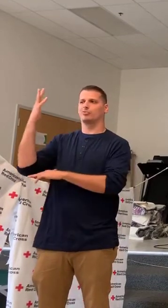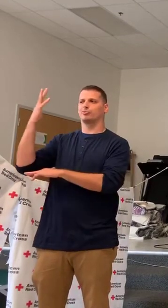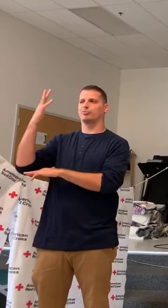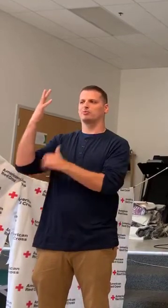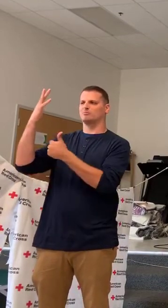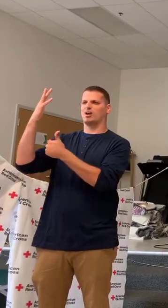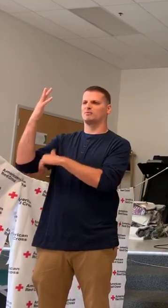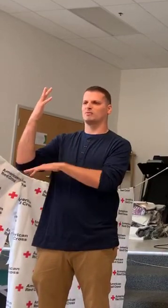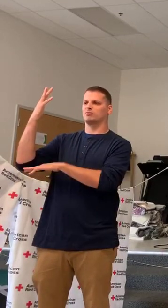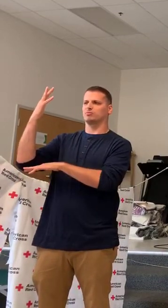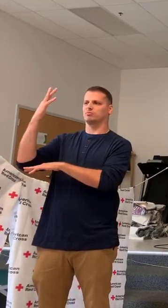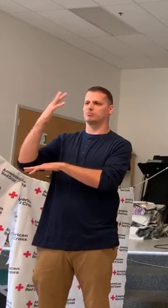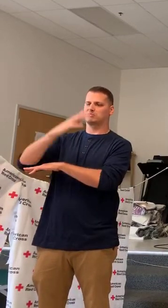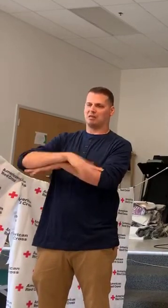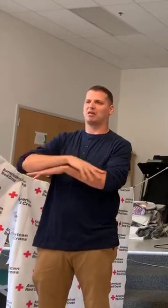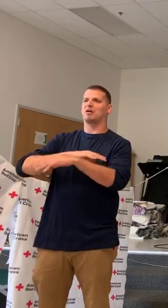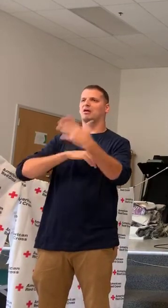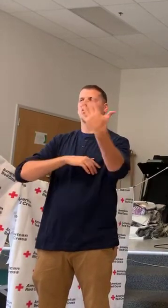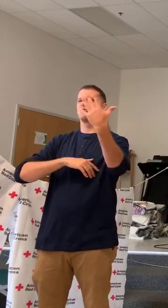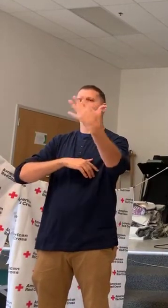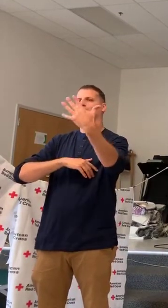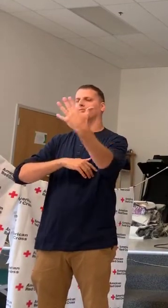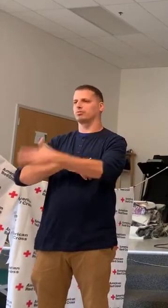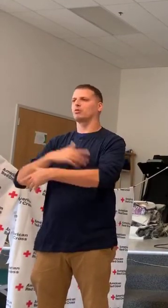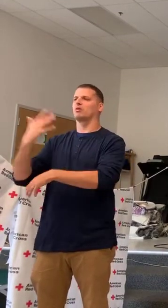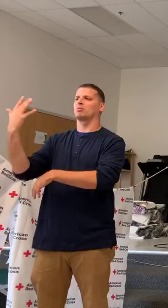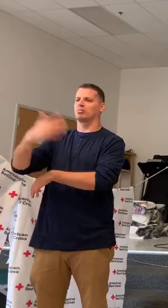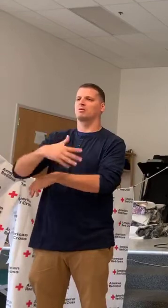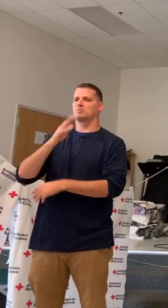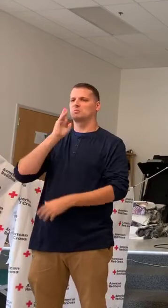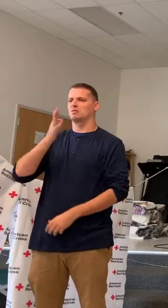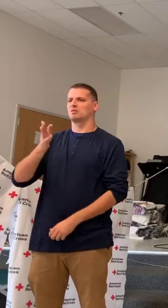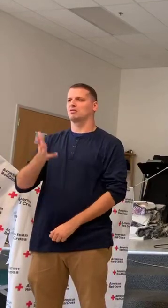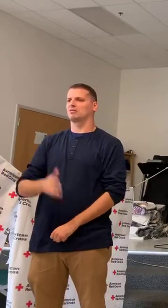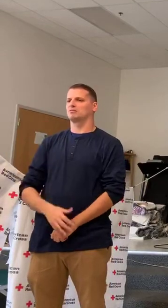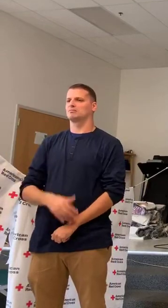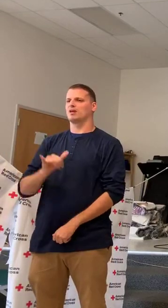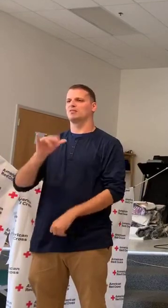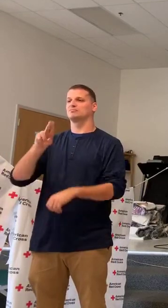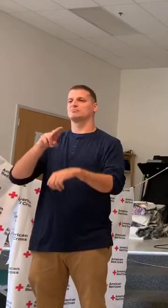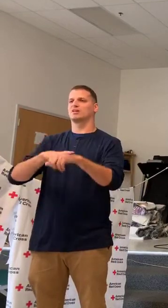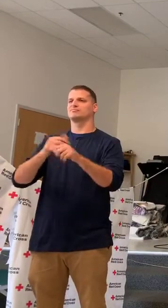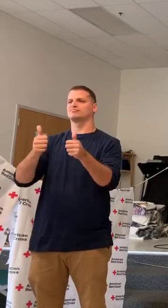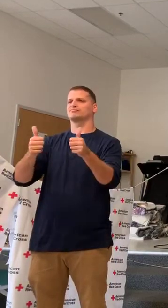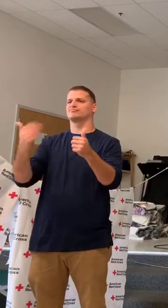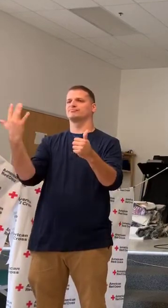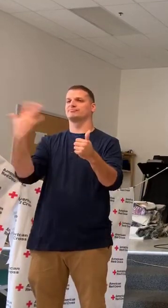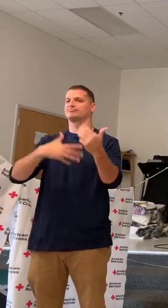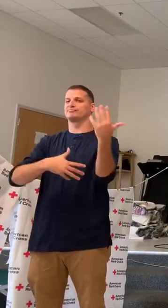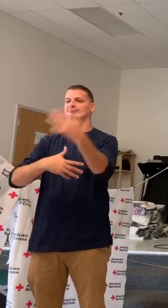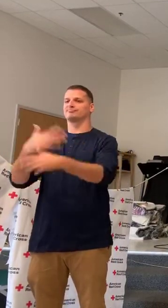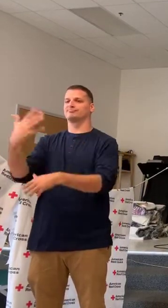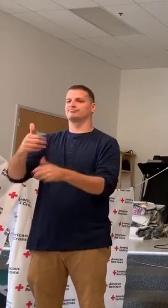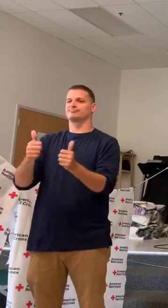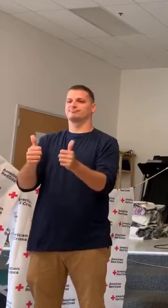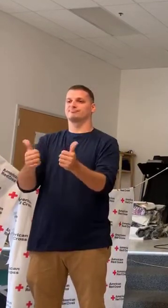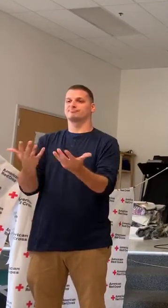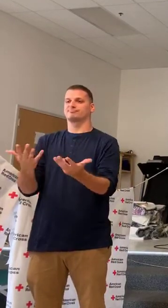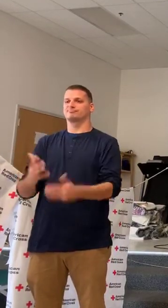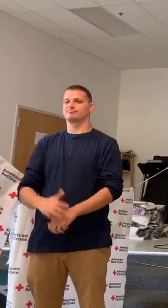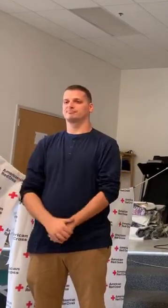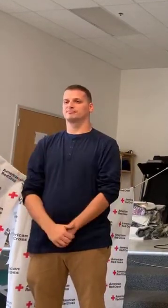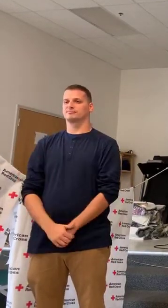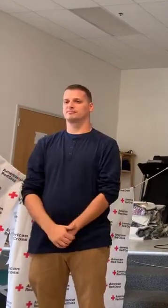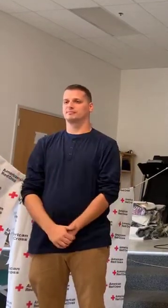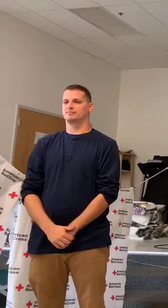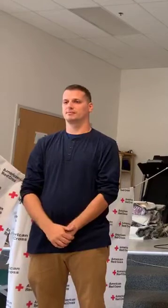and that's why it's an issue for us. Gravity kills. Right. And then there's that clearing and the heat sources underneath creating the